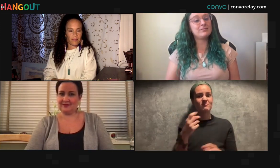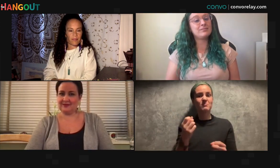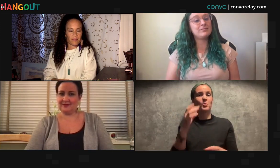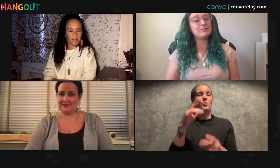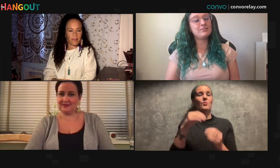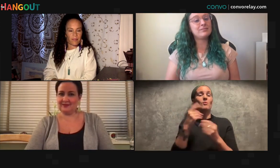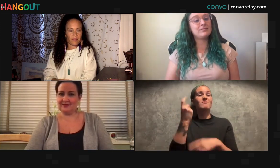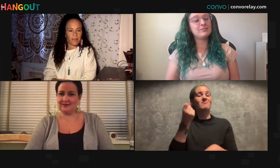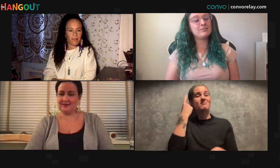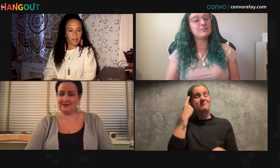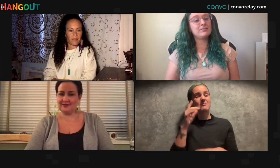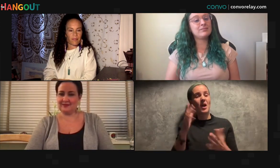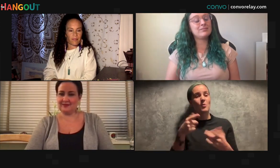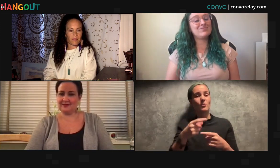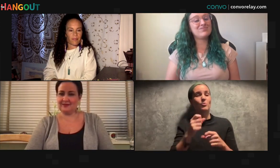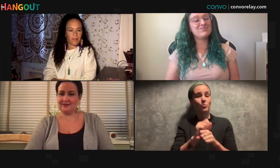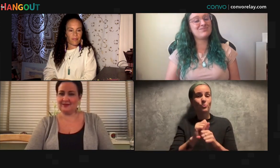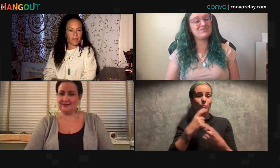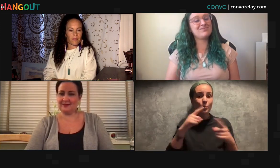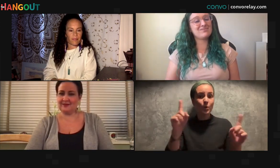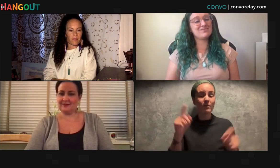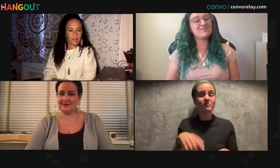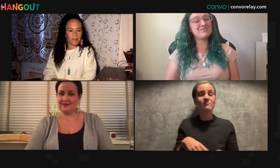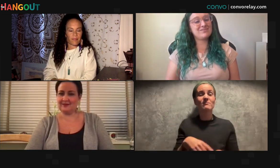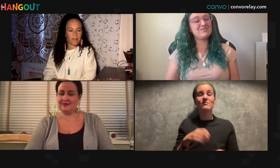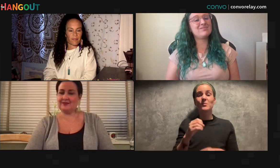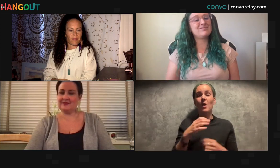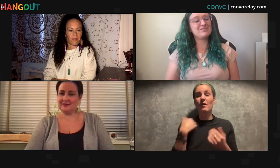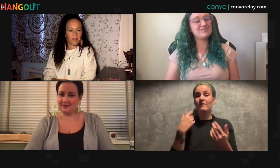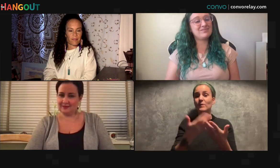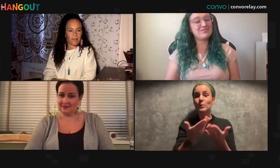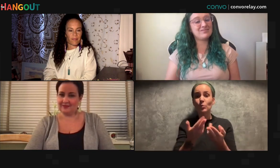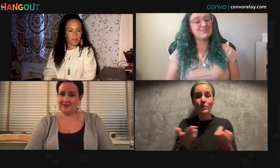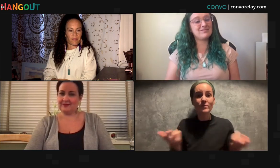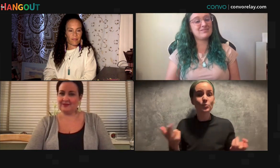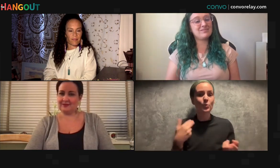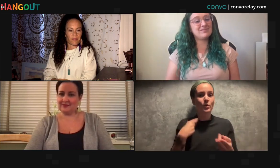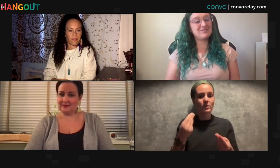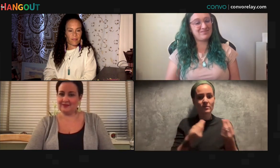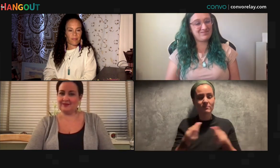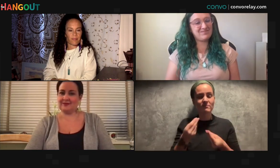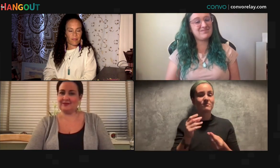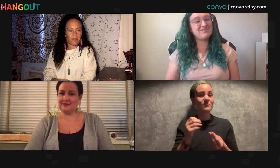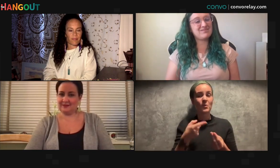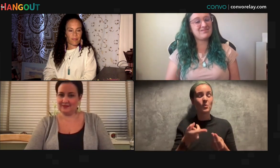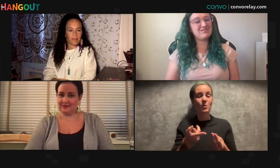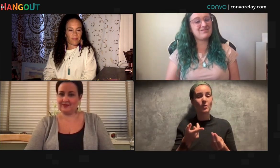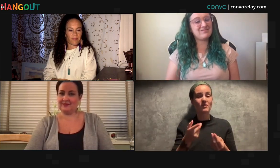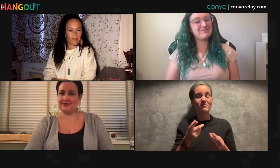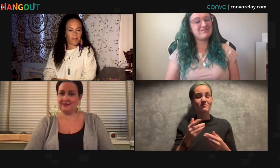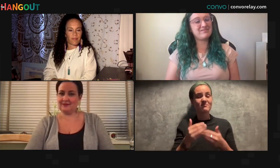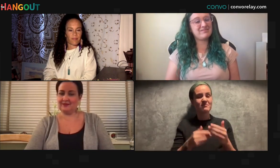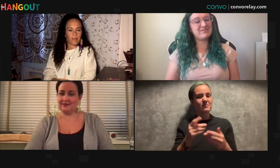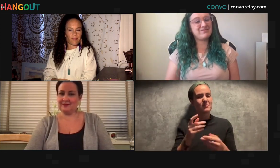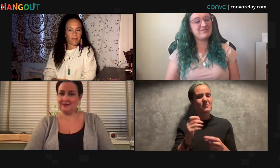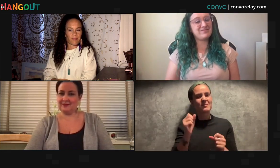as much as I could, becoming more conscious about how we can work through the process and finding all the resources that were out there.